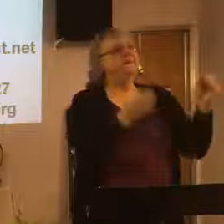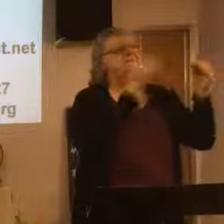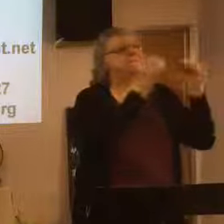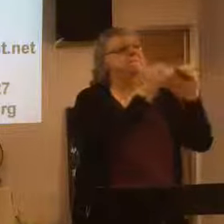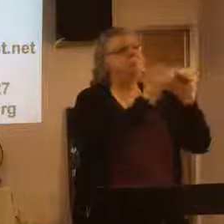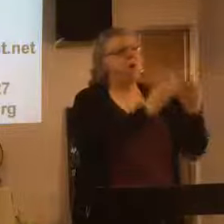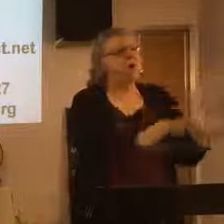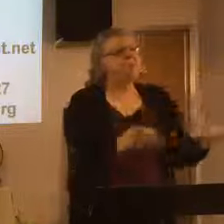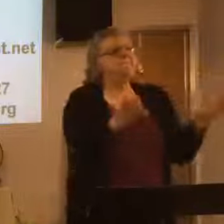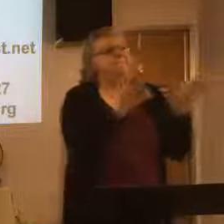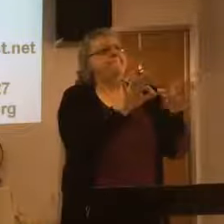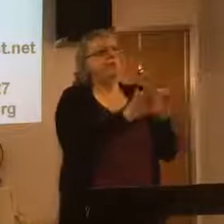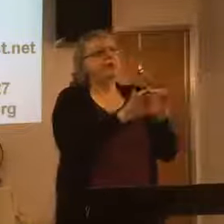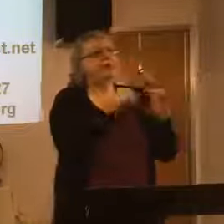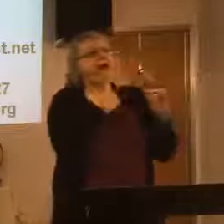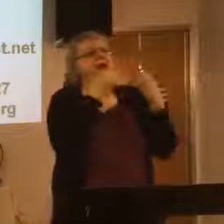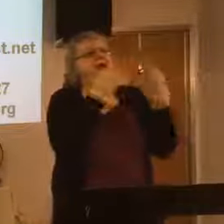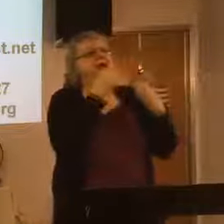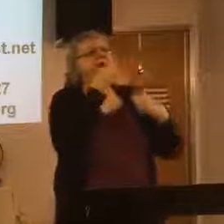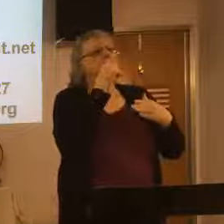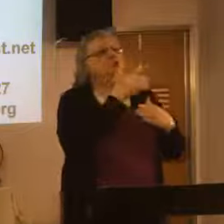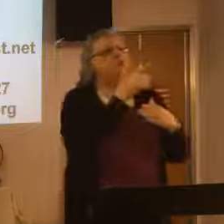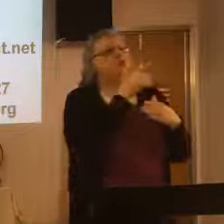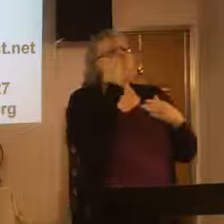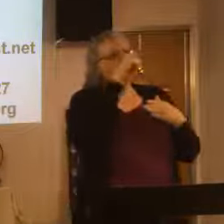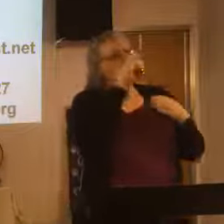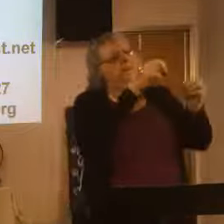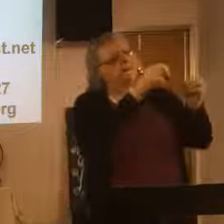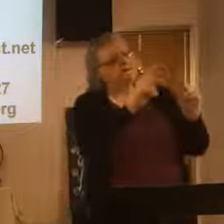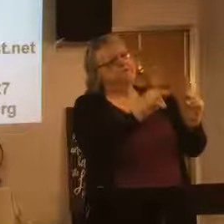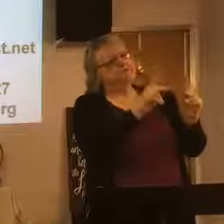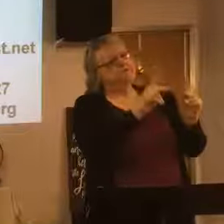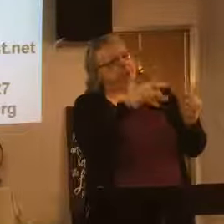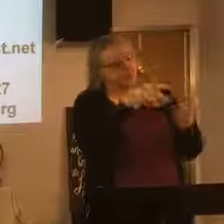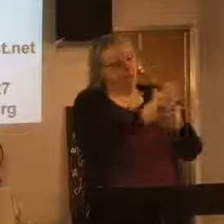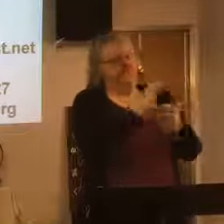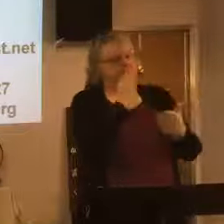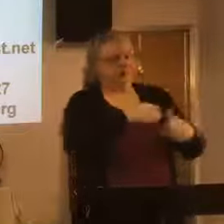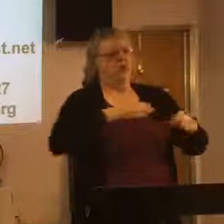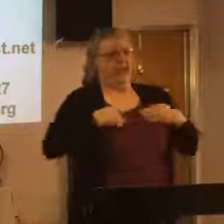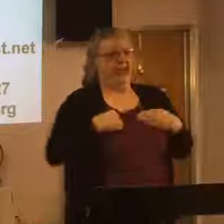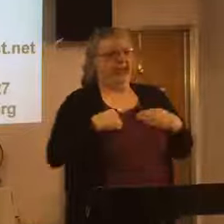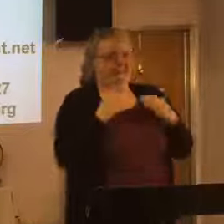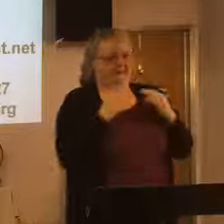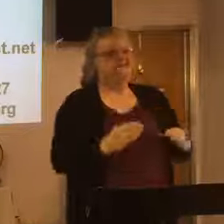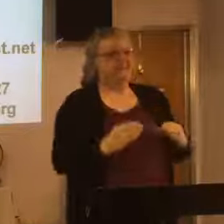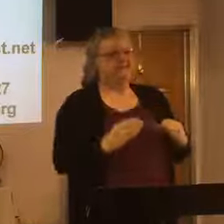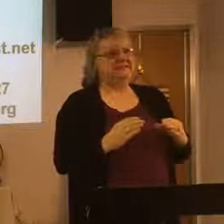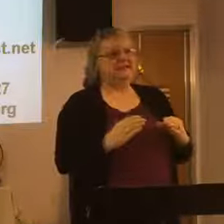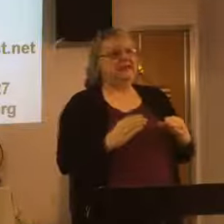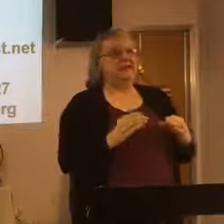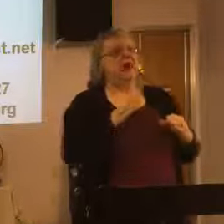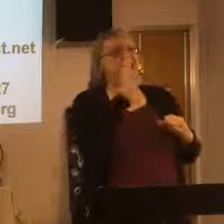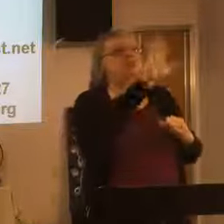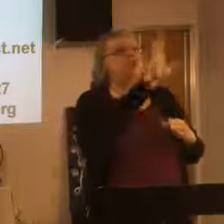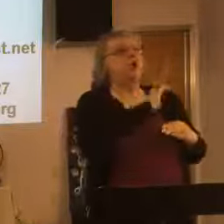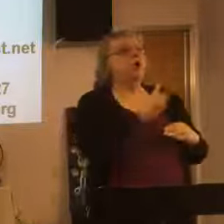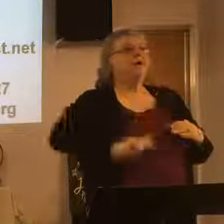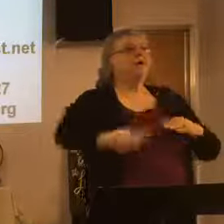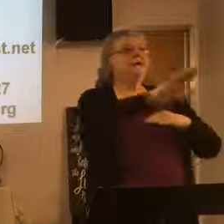importantly, I thank you for the privileges and the rights we have as citizens of the kingdom of